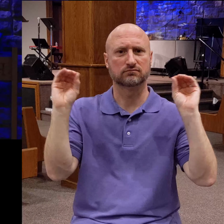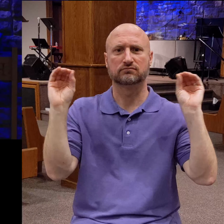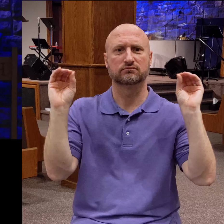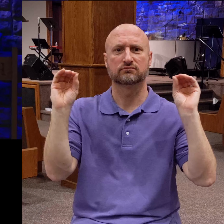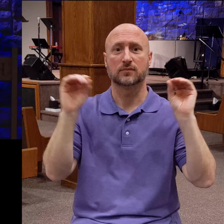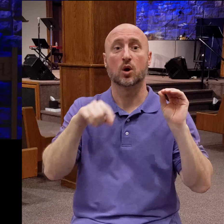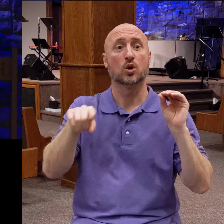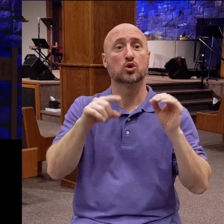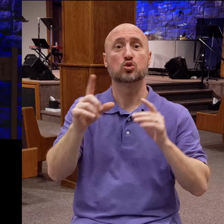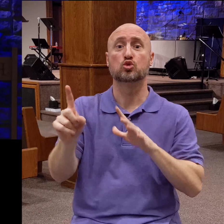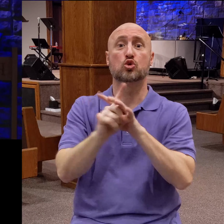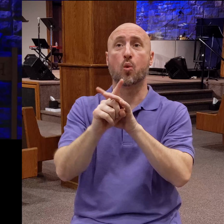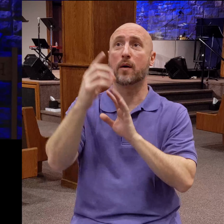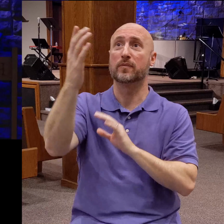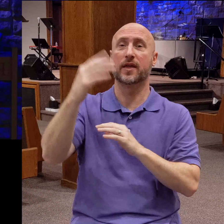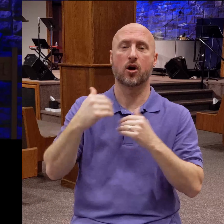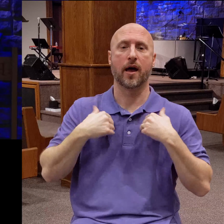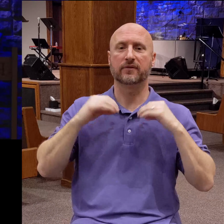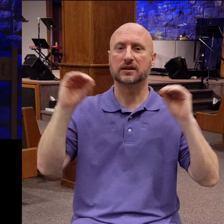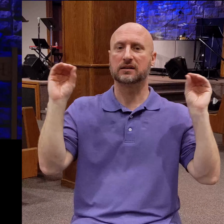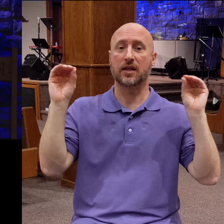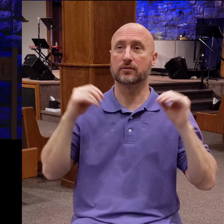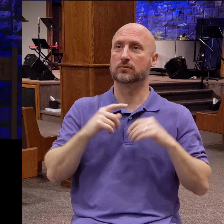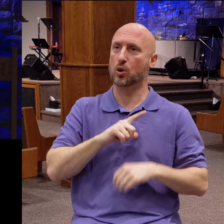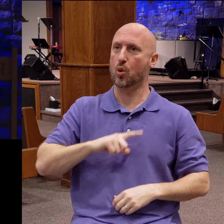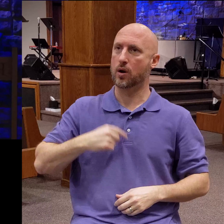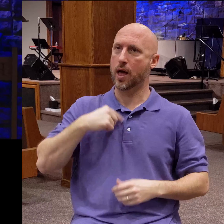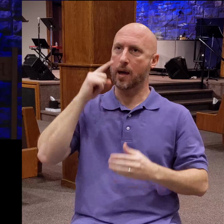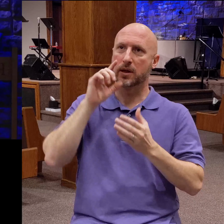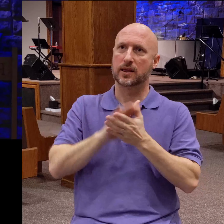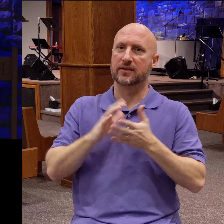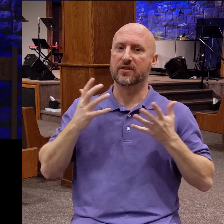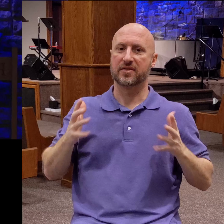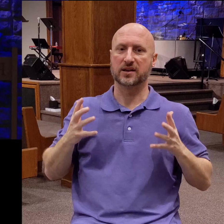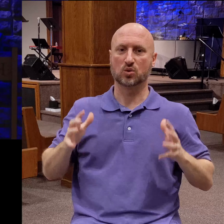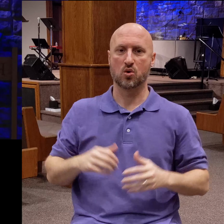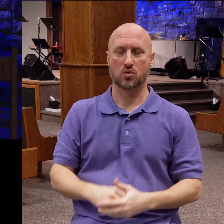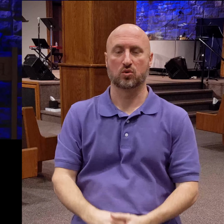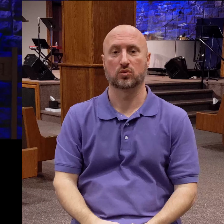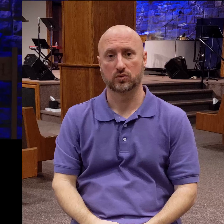You show up with nothing, but Lord, I believe